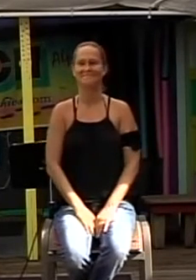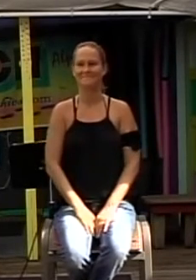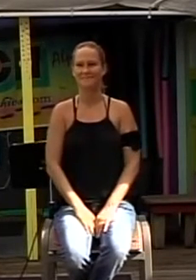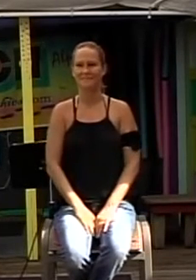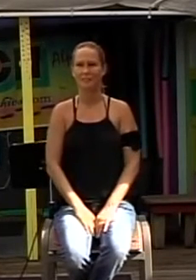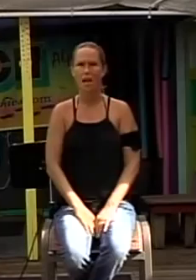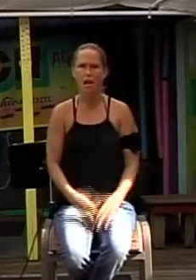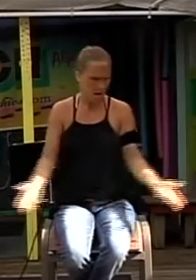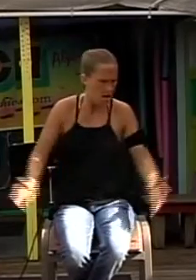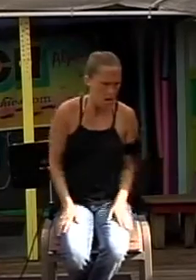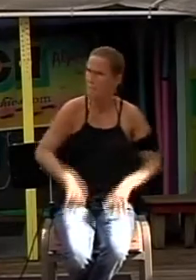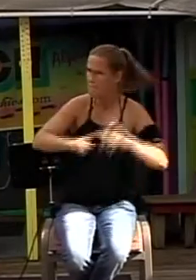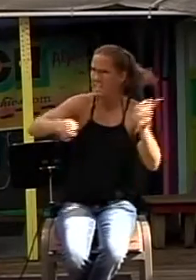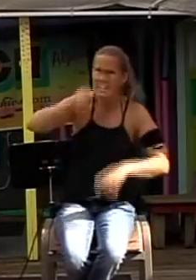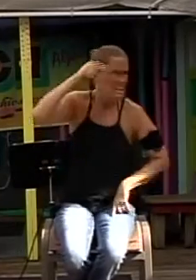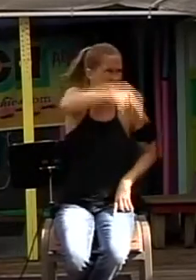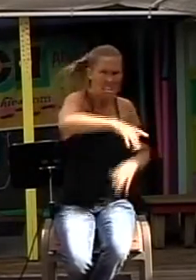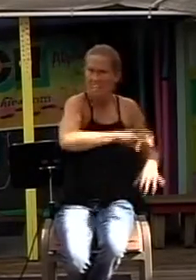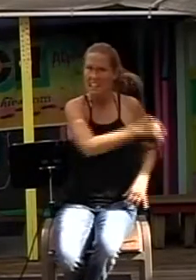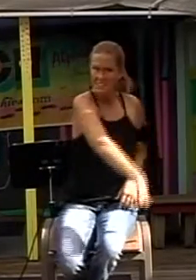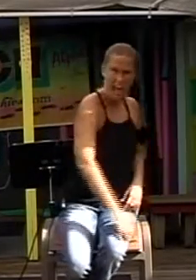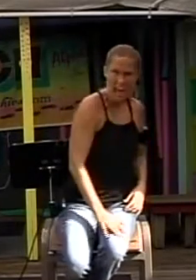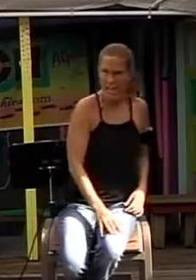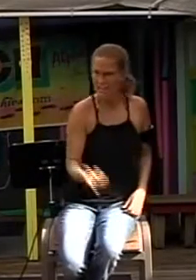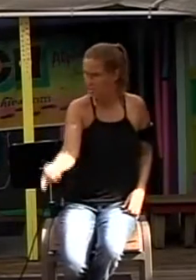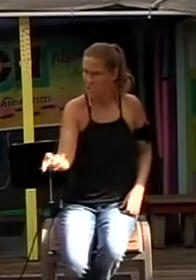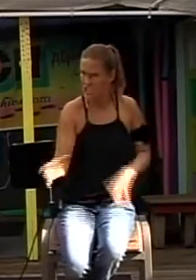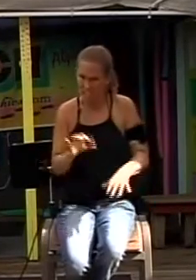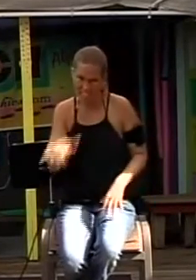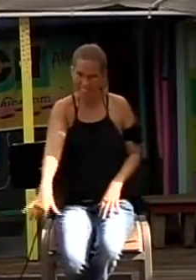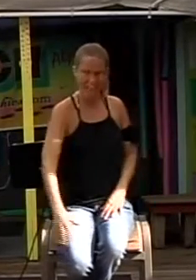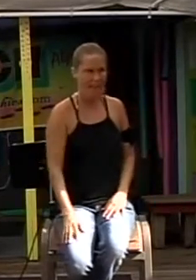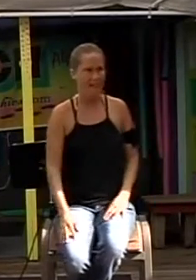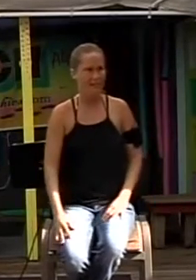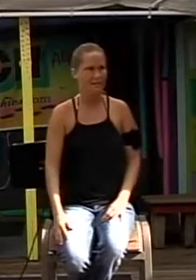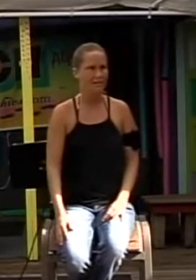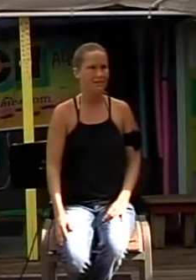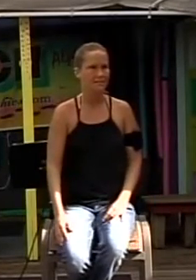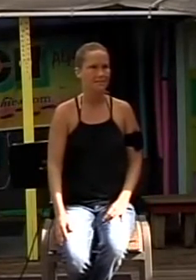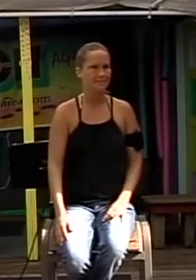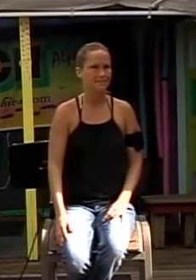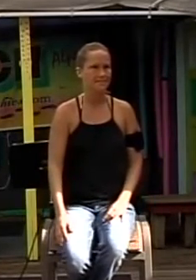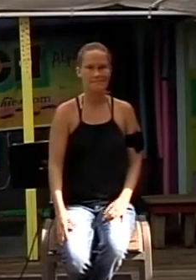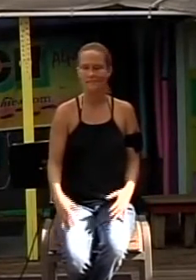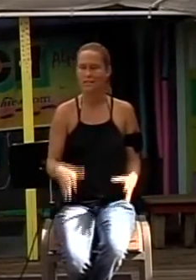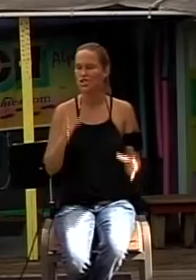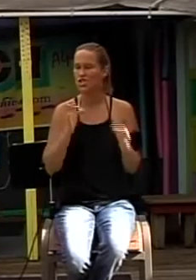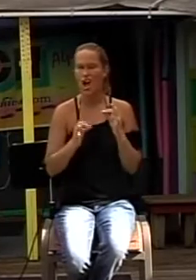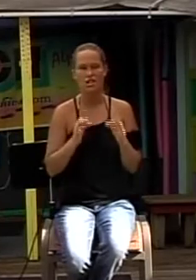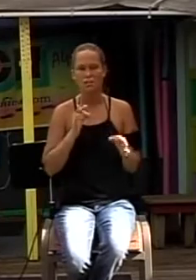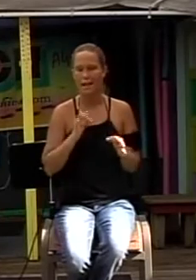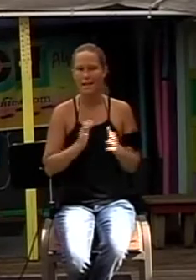Yeah, but he did this and he did that and she did this and she did that. Judgment, condemnation,